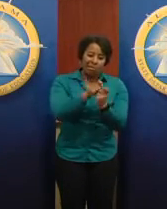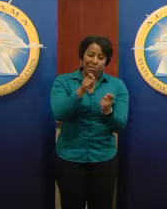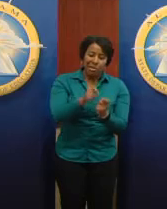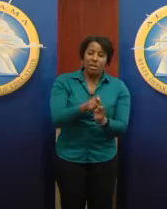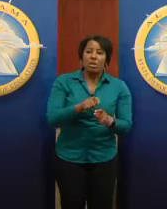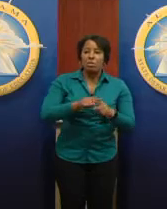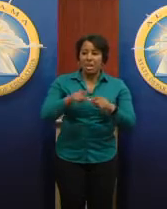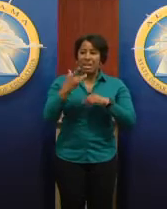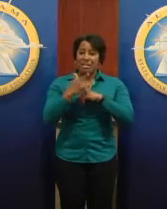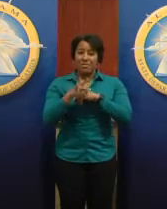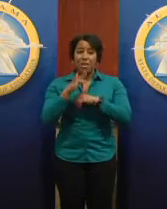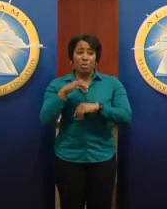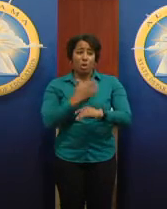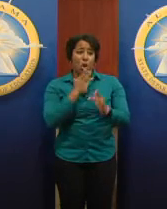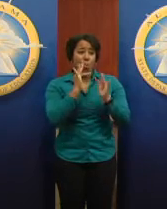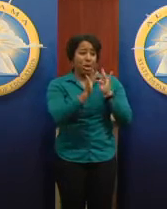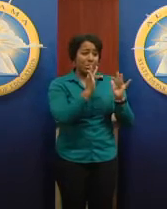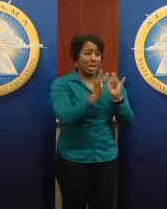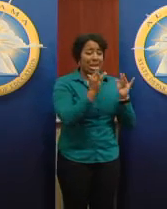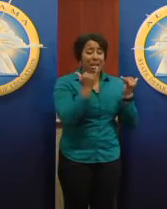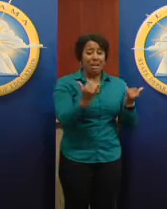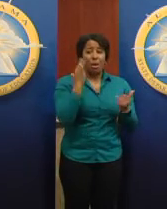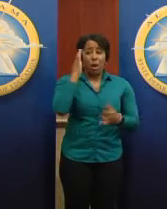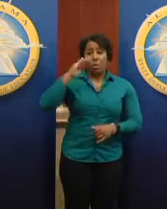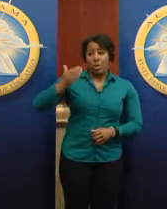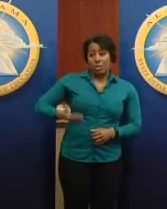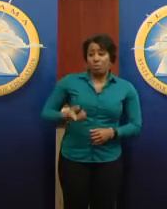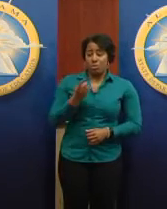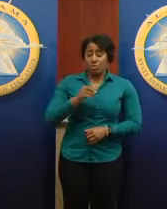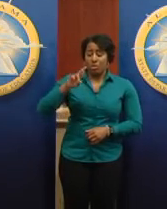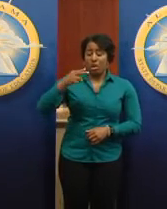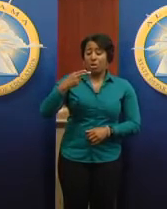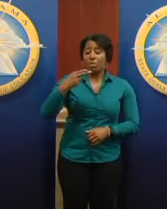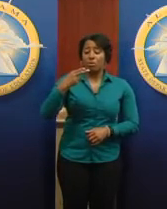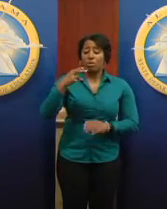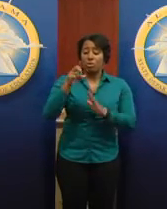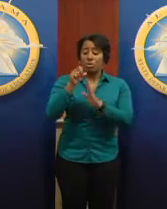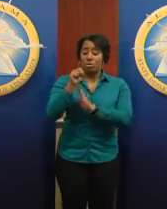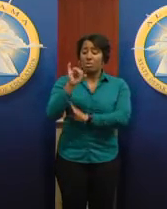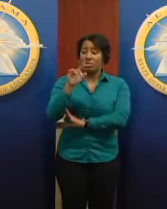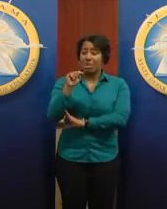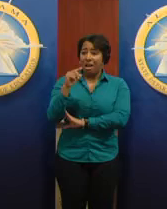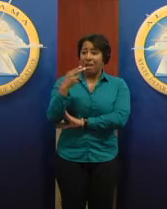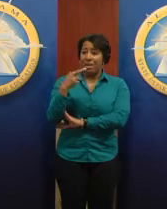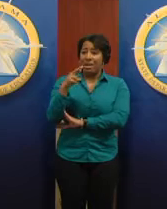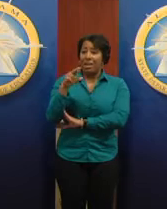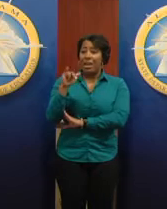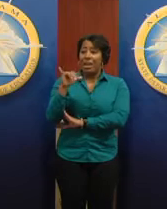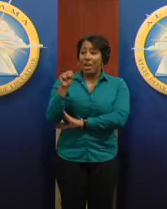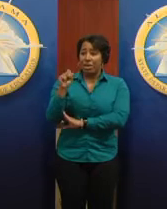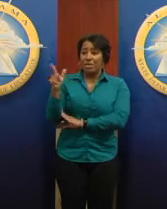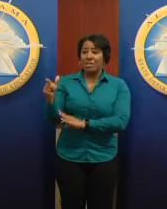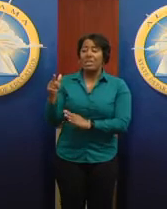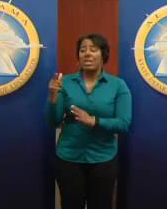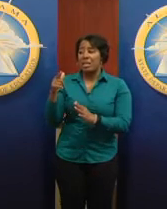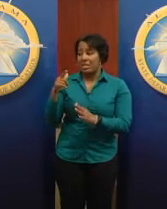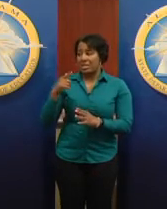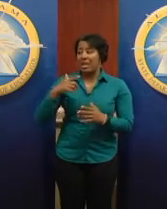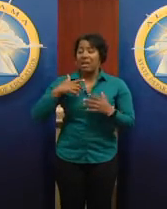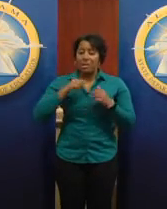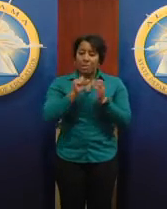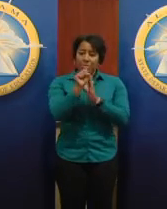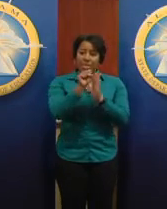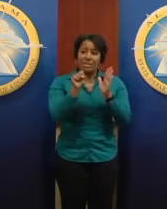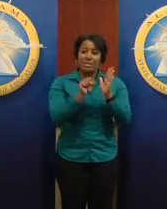website. I'm going to introduce Dr. Scott Harris, our state health officer, to see if he has a few comments. I know